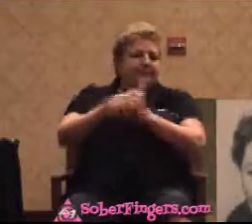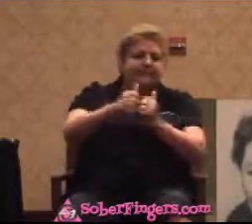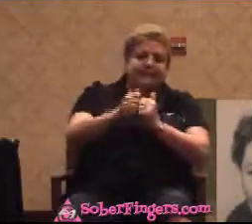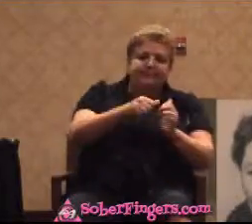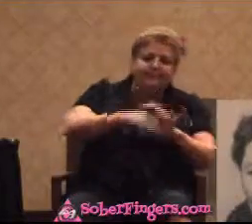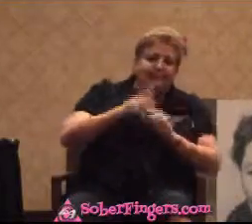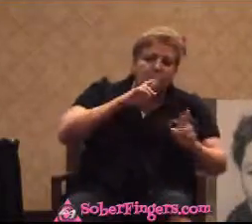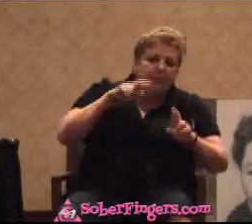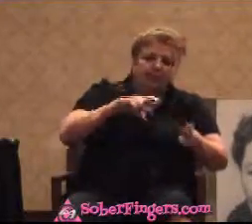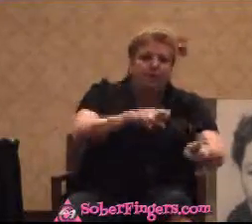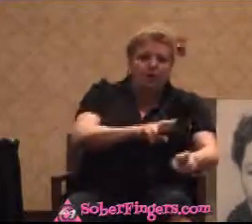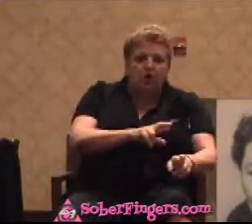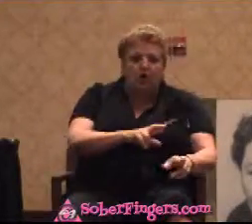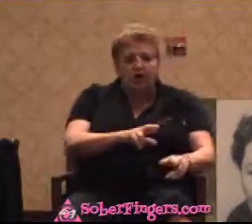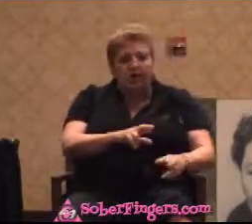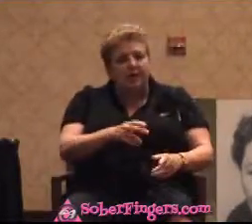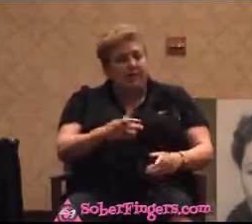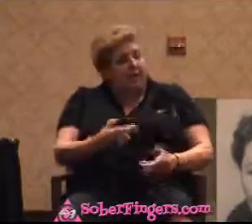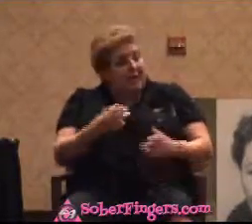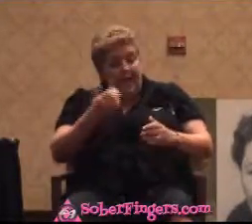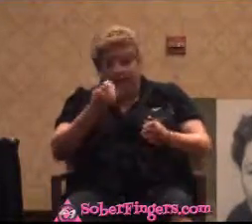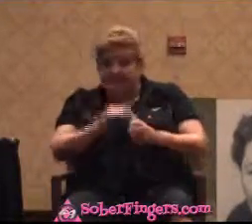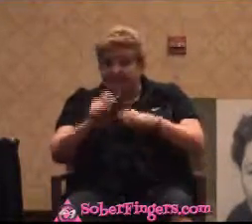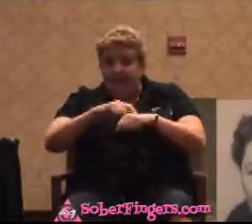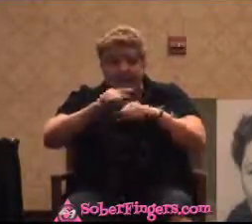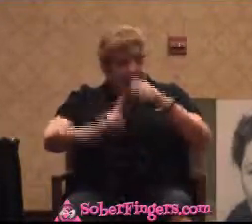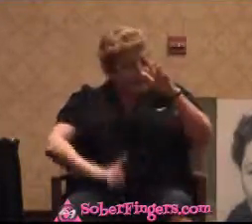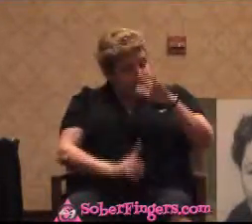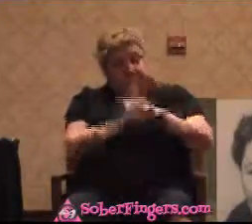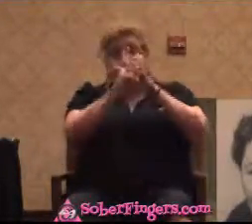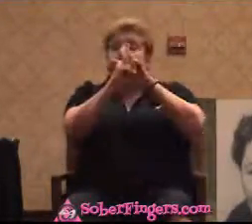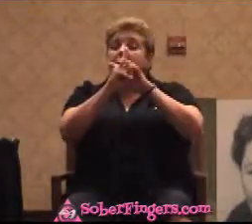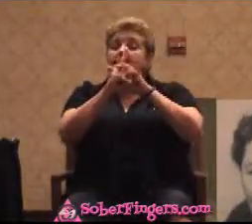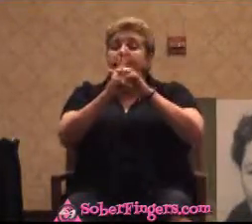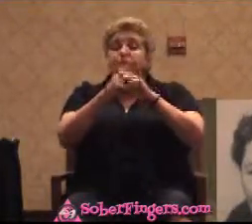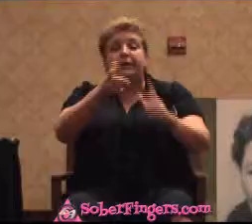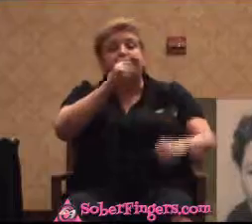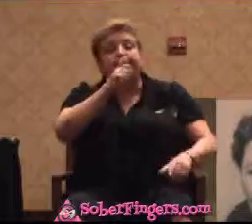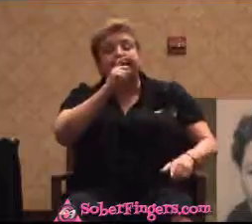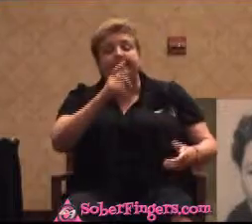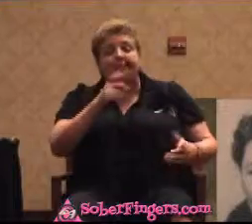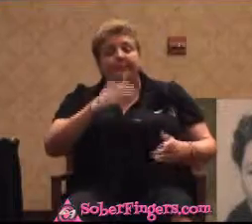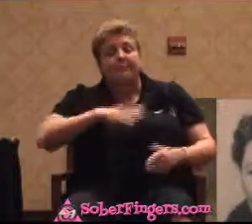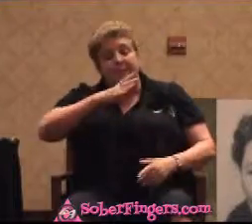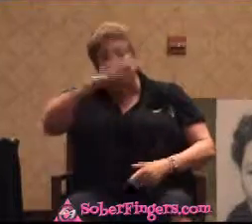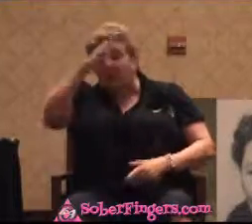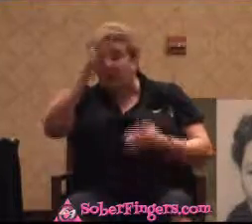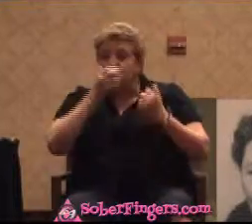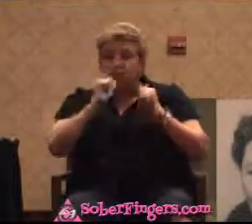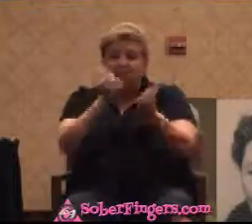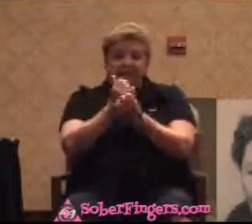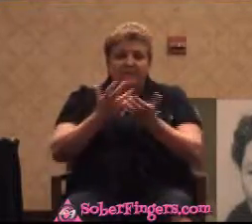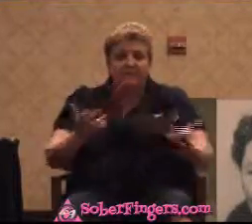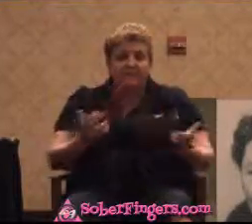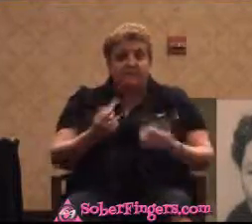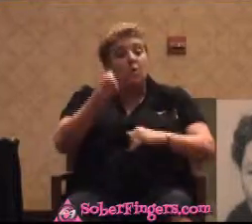came up drinking, and, what I mean, just, my parents have done everything, and this one particular night I went out, and I